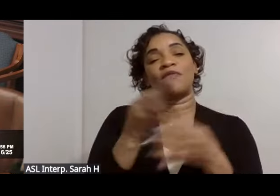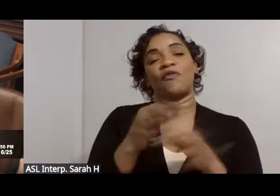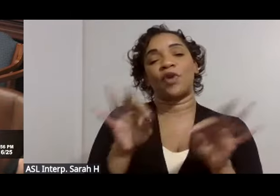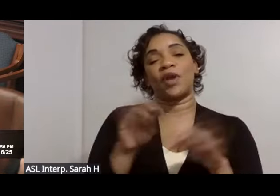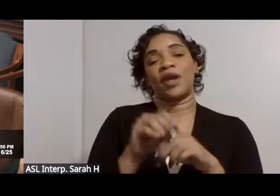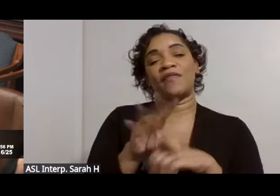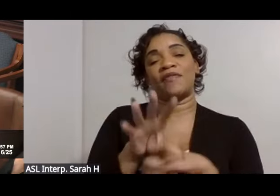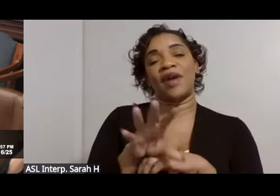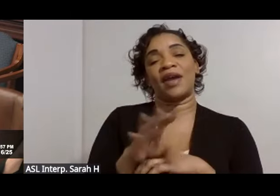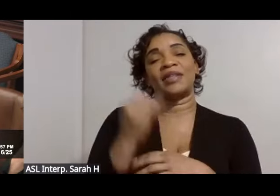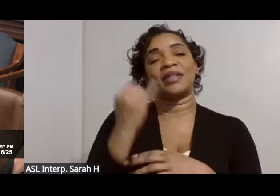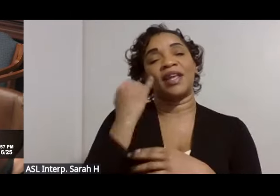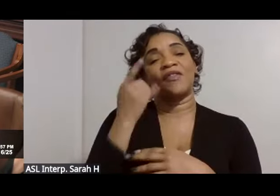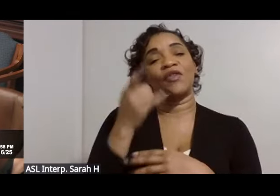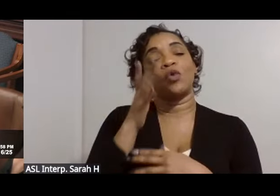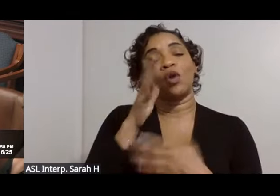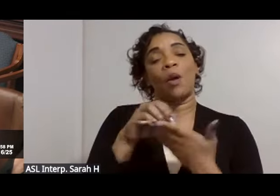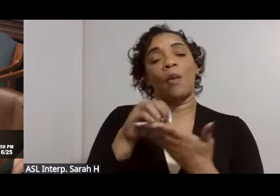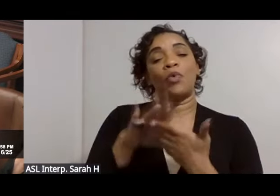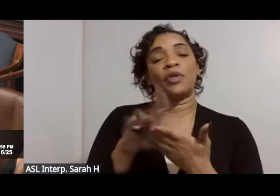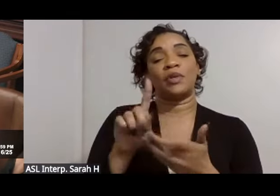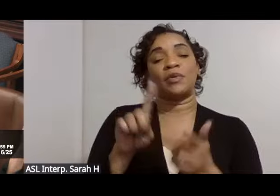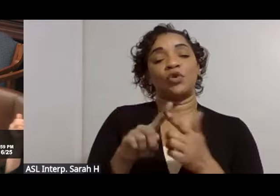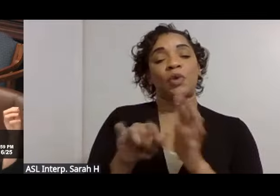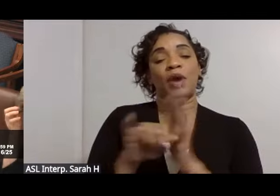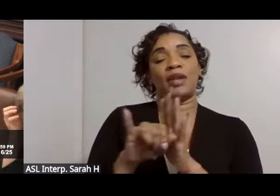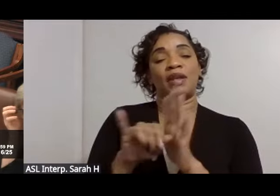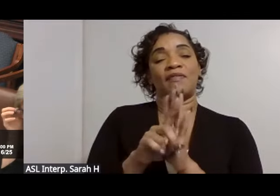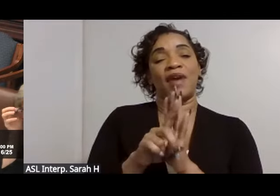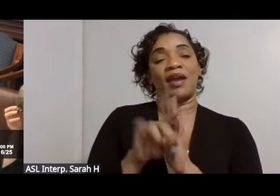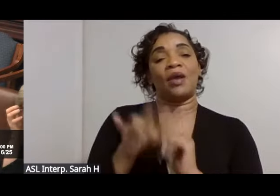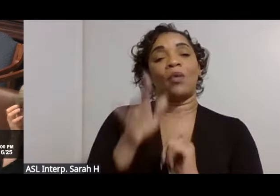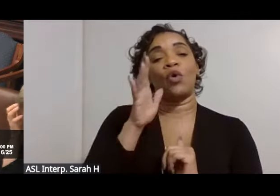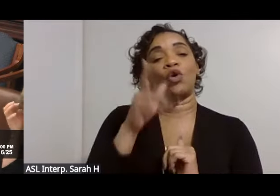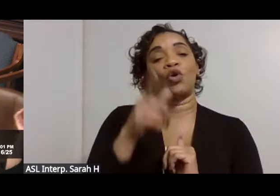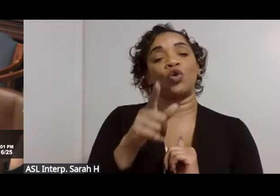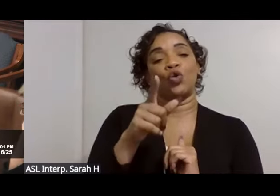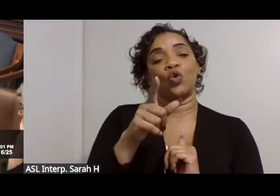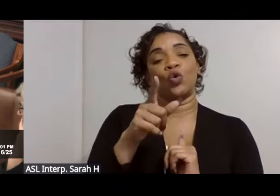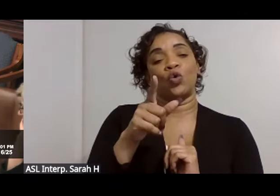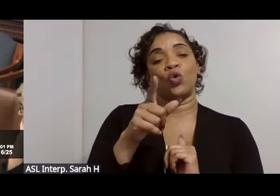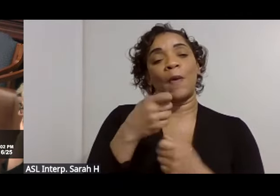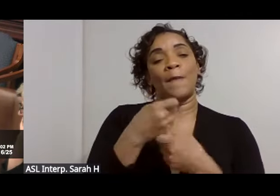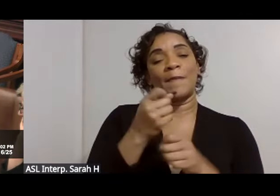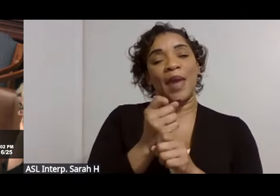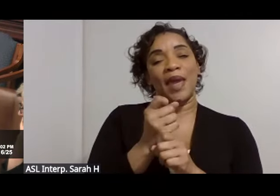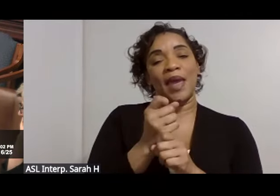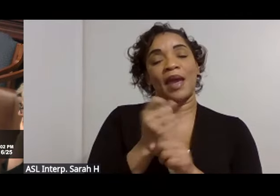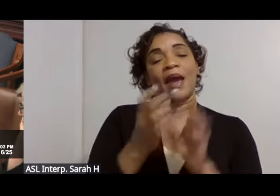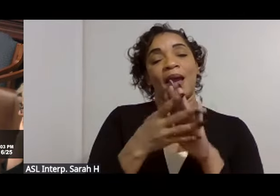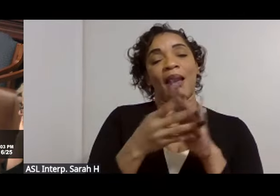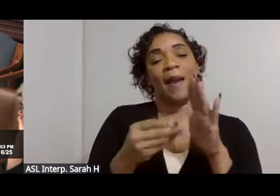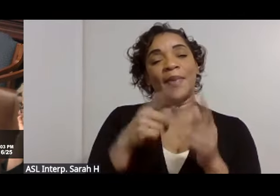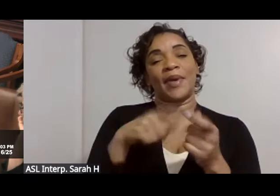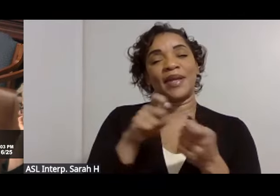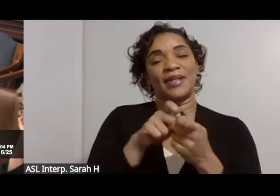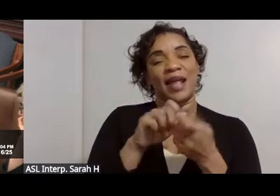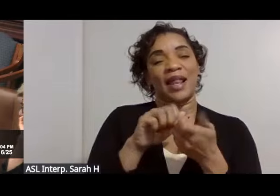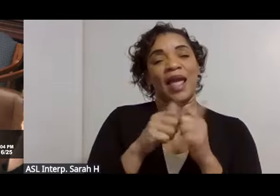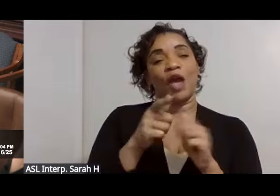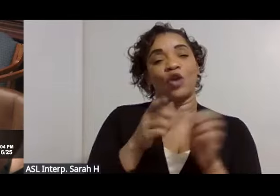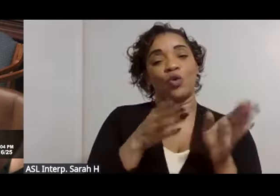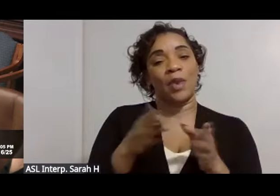going to put an identifier on there, will you make up a copy exactly how you plan to do it? And will you make sure